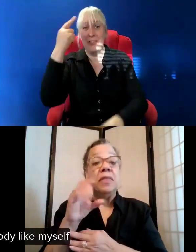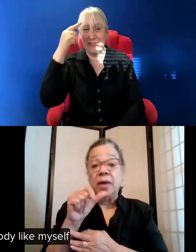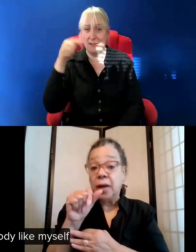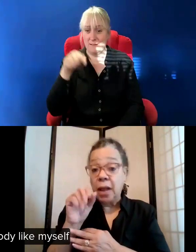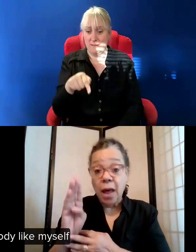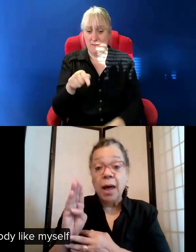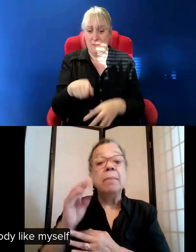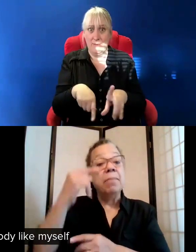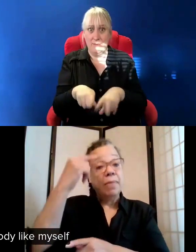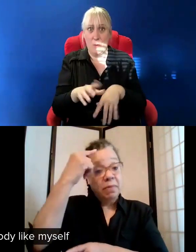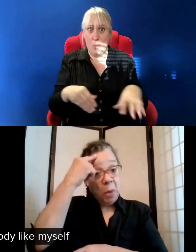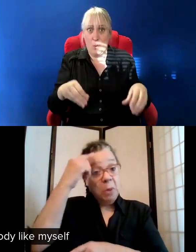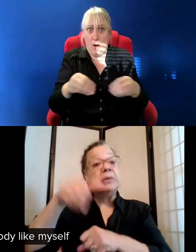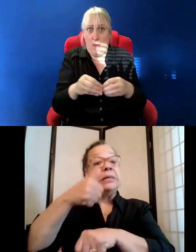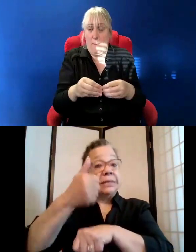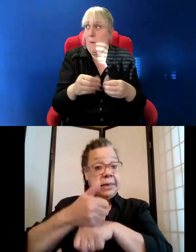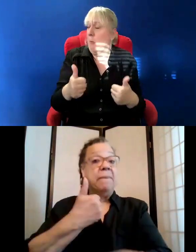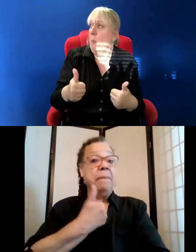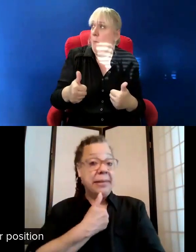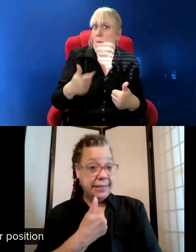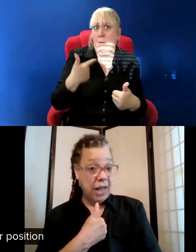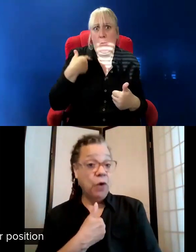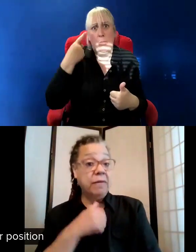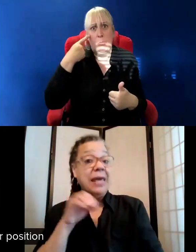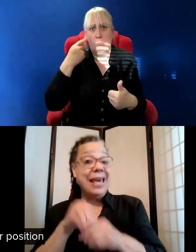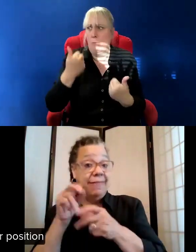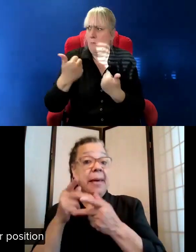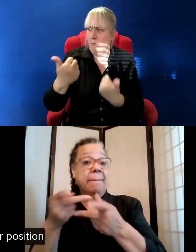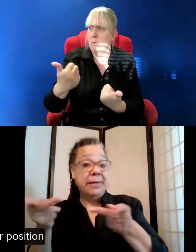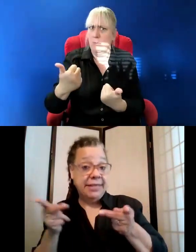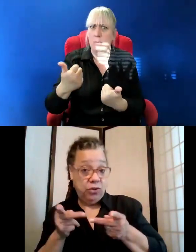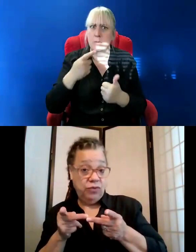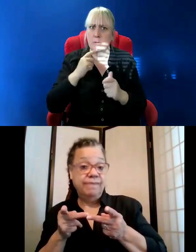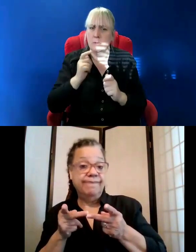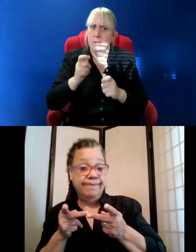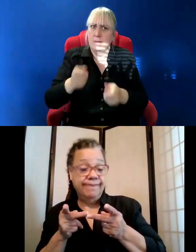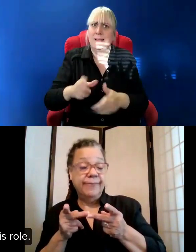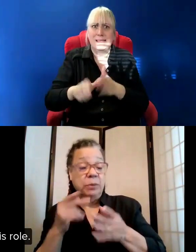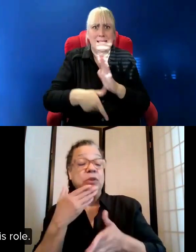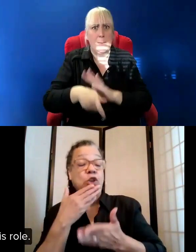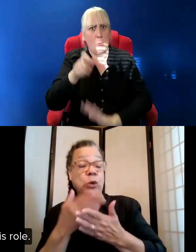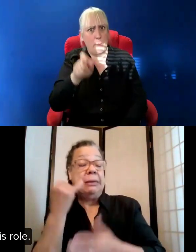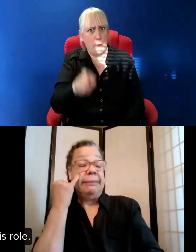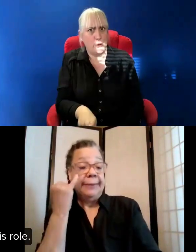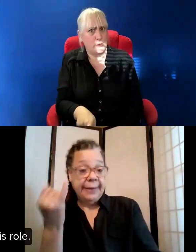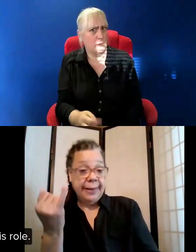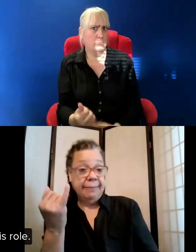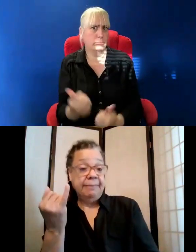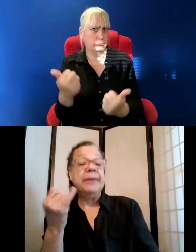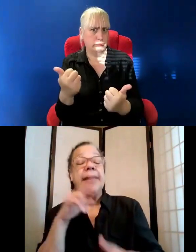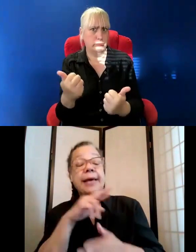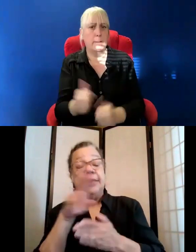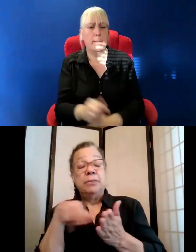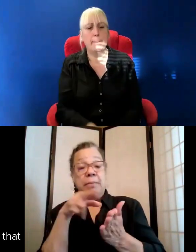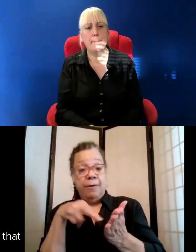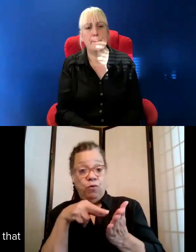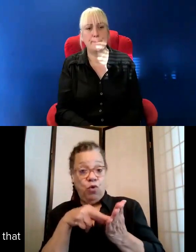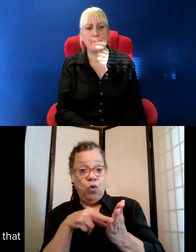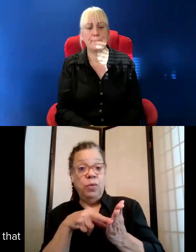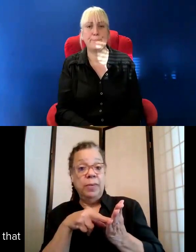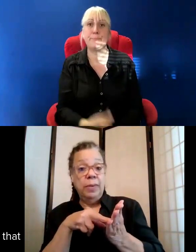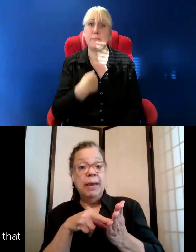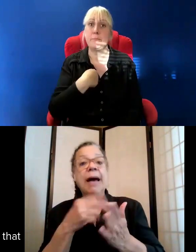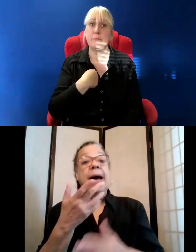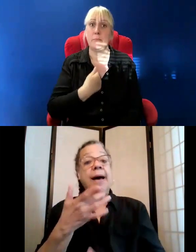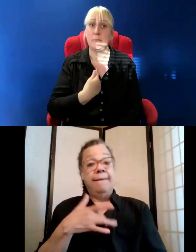in putting somebody like myself, and in a similar position, into this role. I